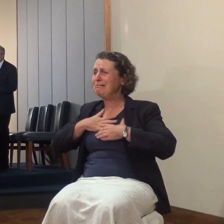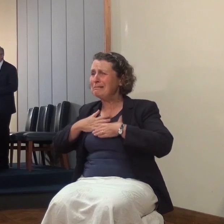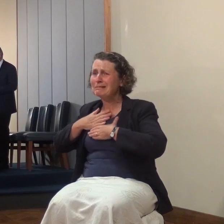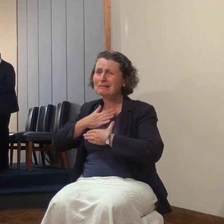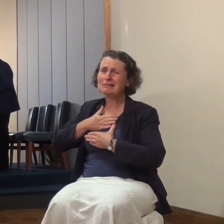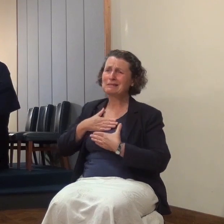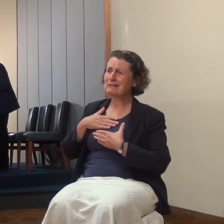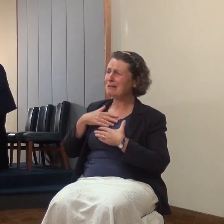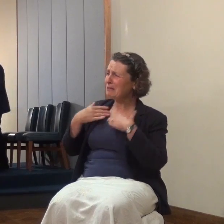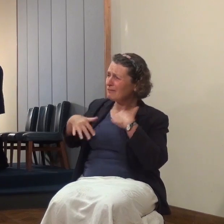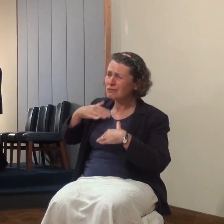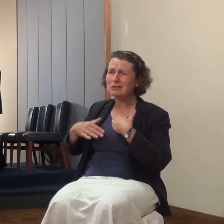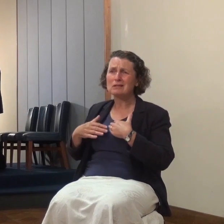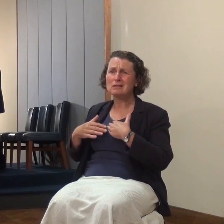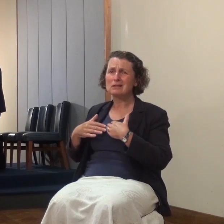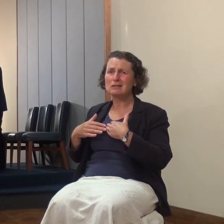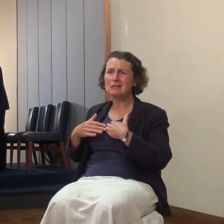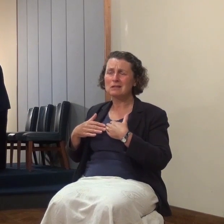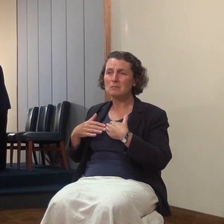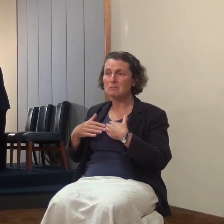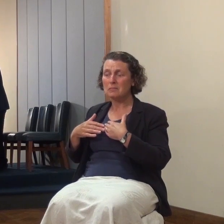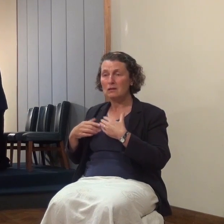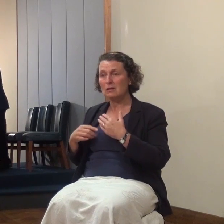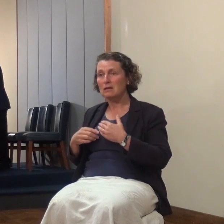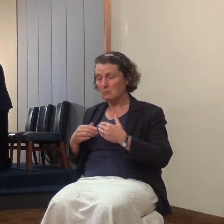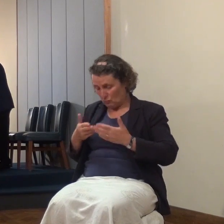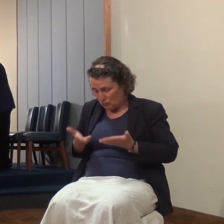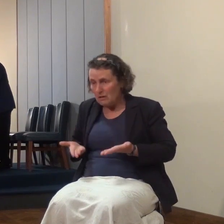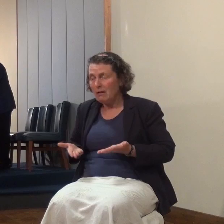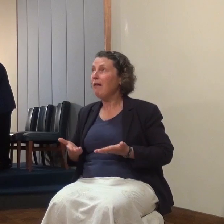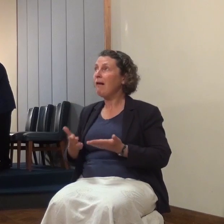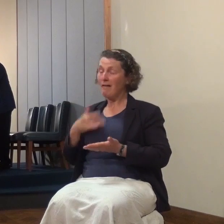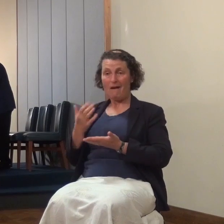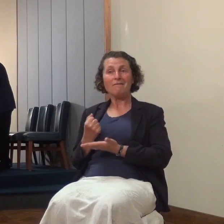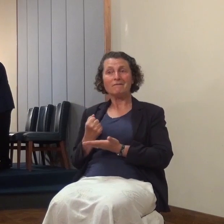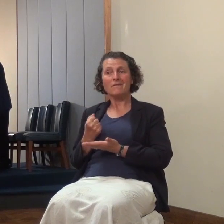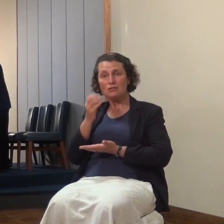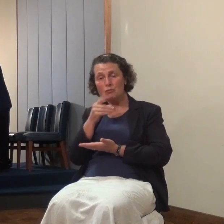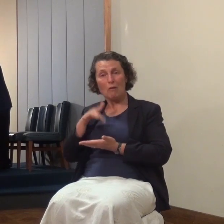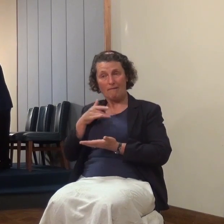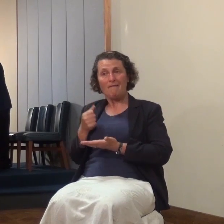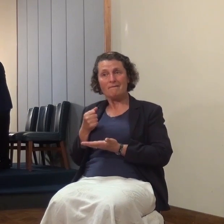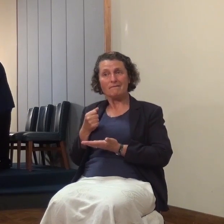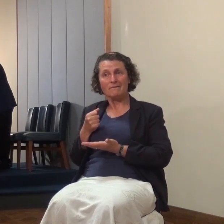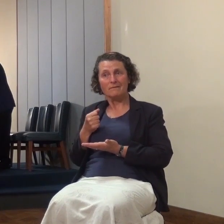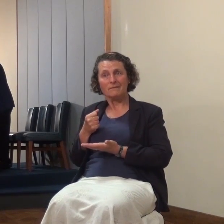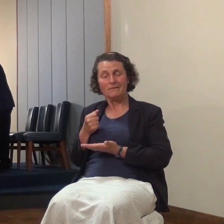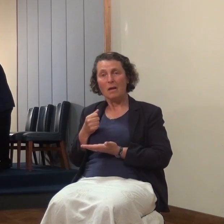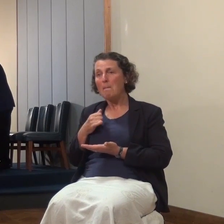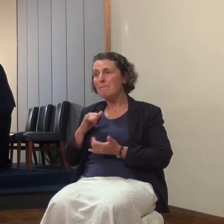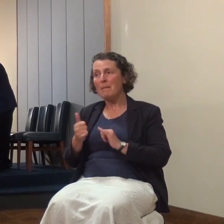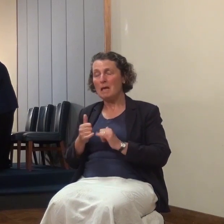and of hope and of grace. You're being sustained, you see, from heaven. It may not always look or sound